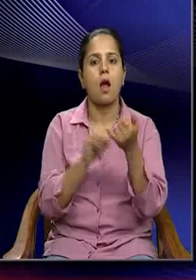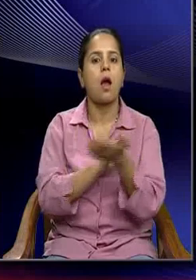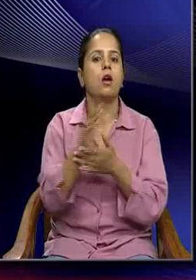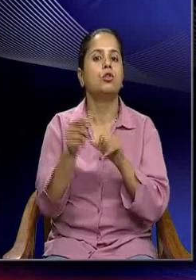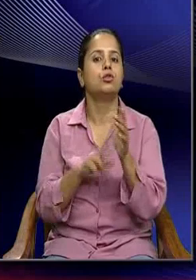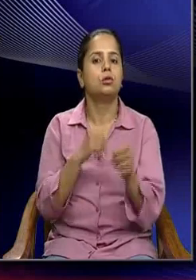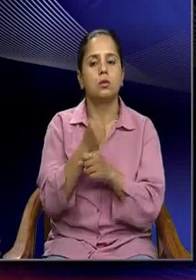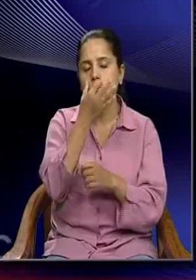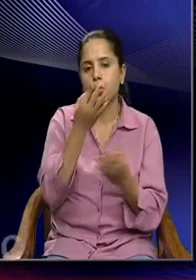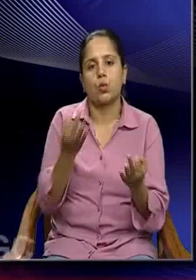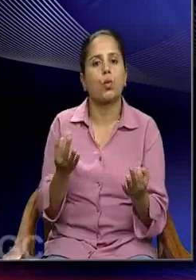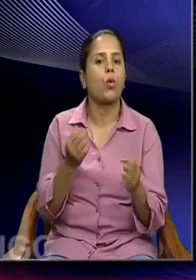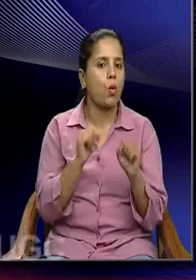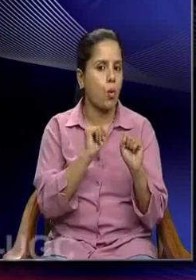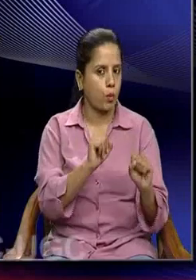Yoga.